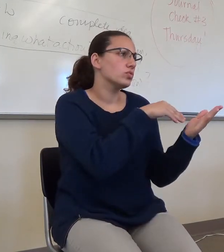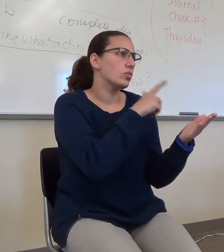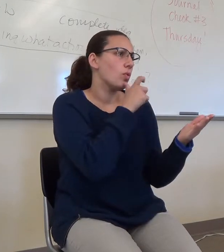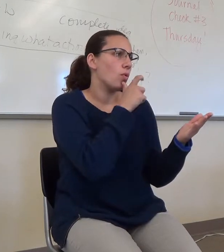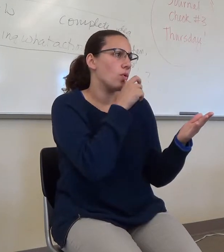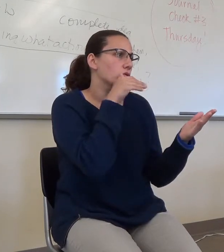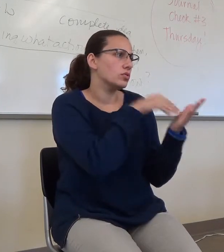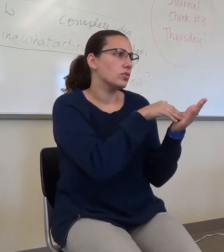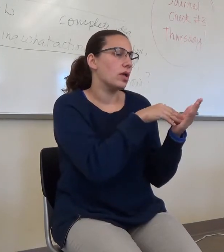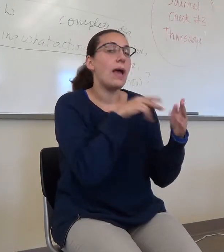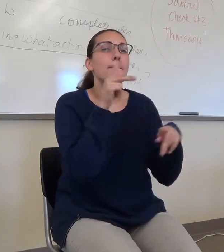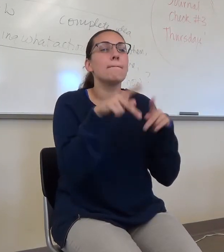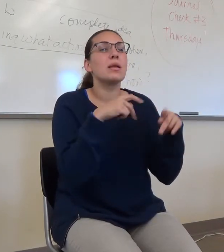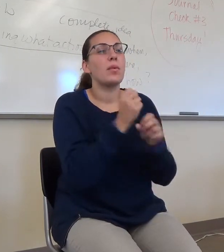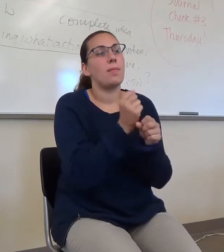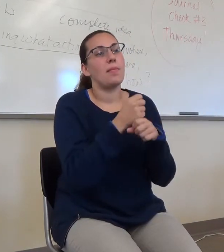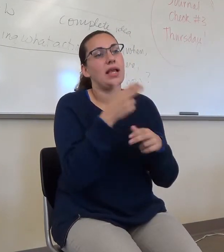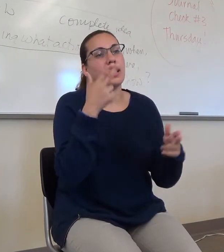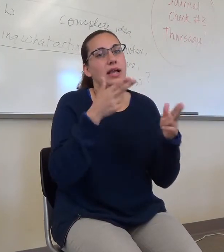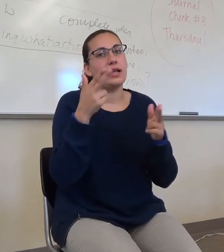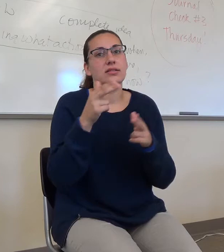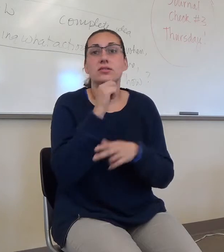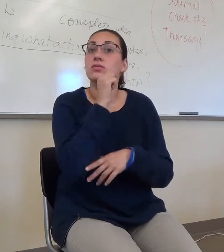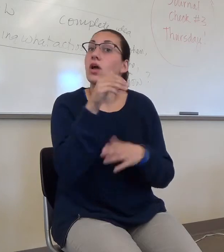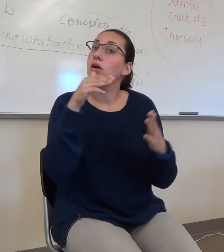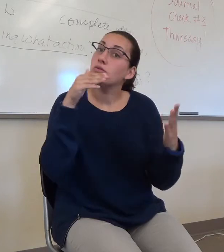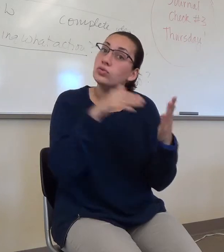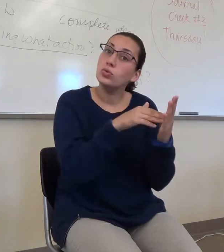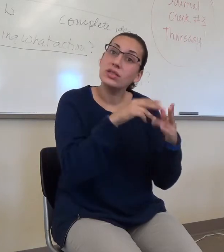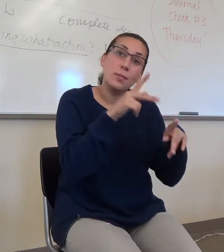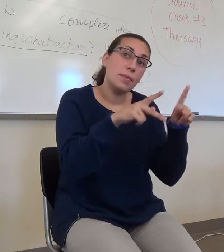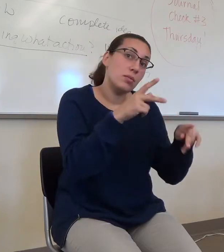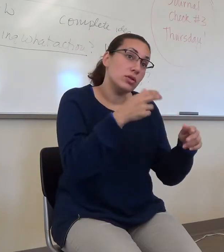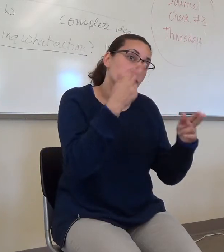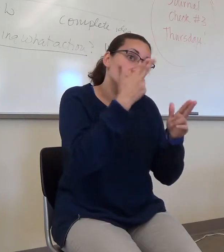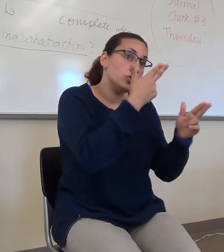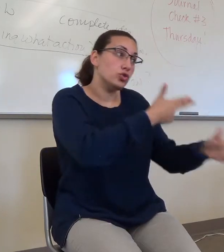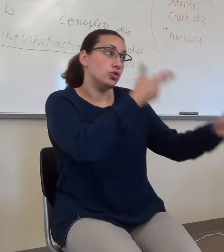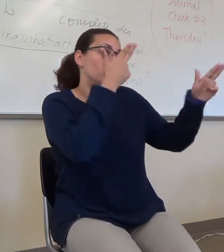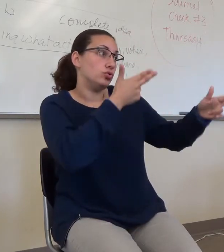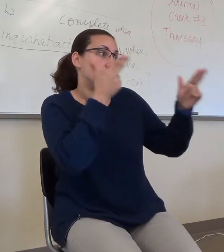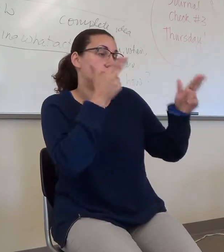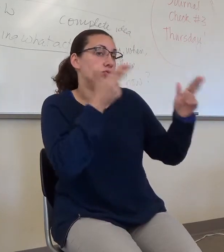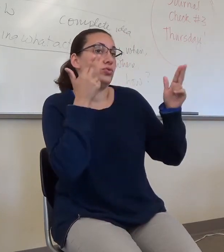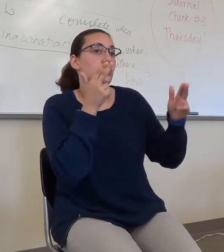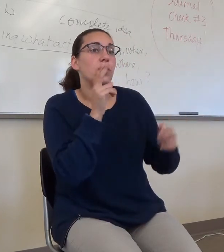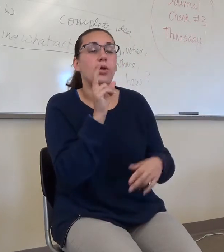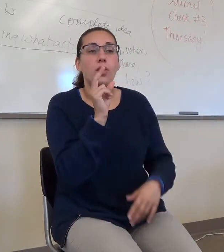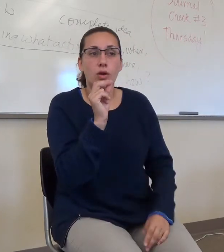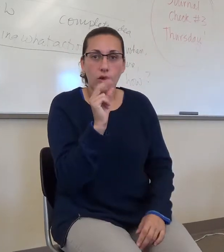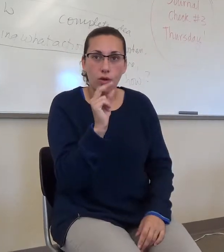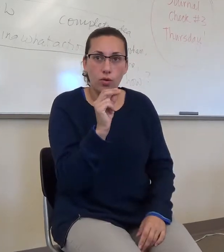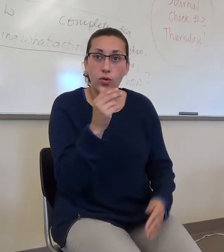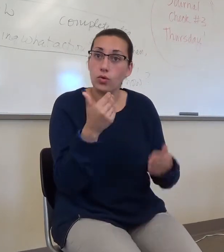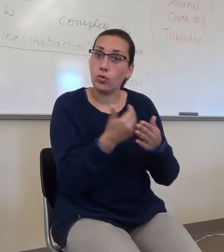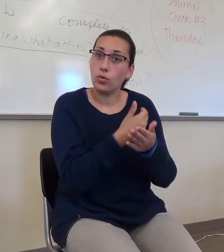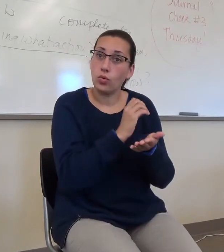Gun manufacturers. Yeah, they're not suing the shooters, okay? So, yeah, New Orleans became the first